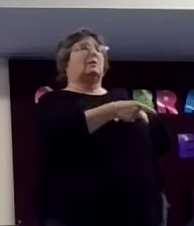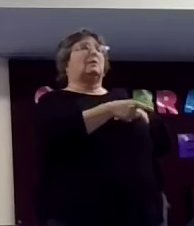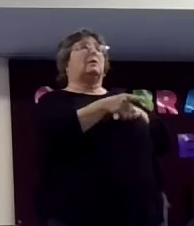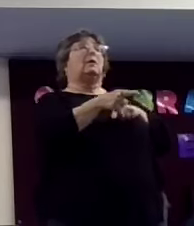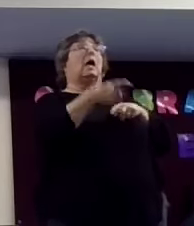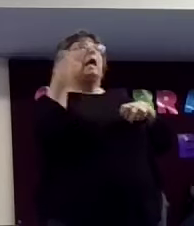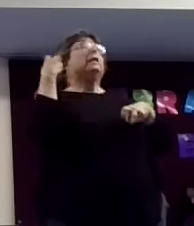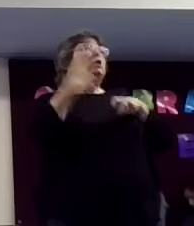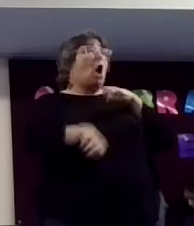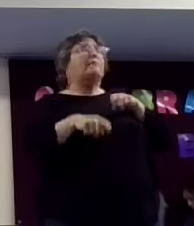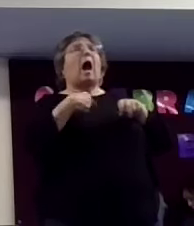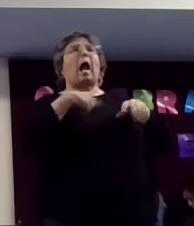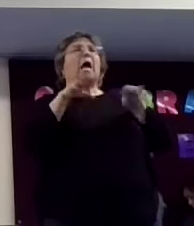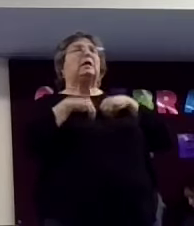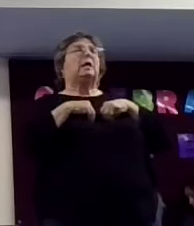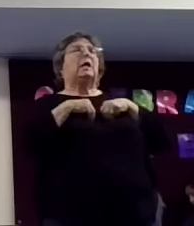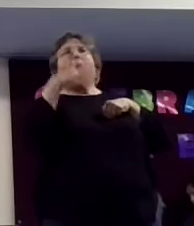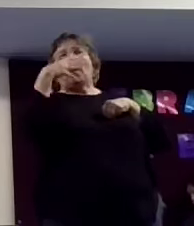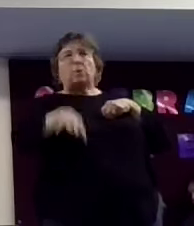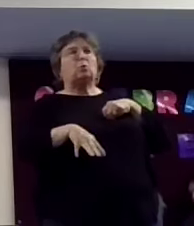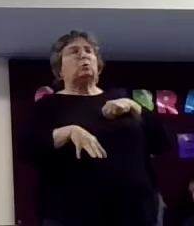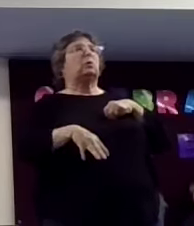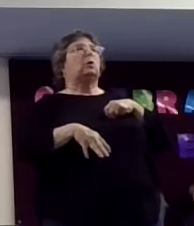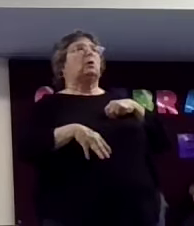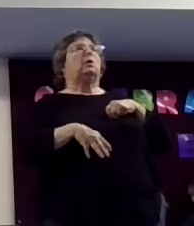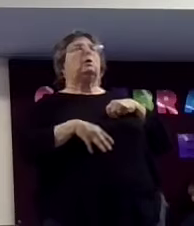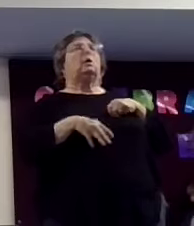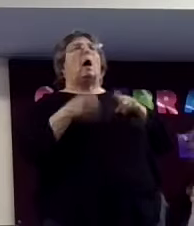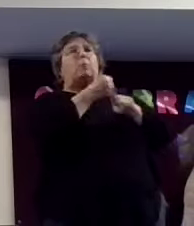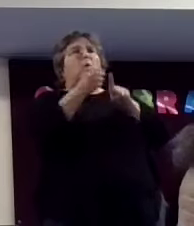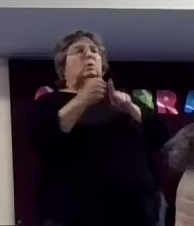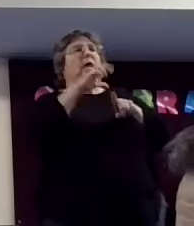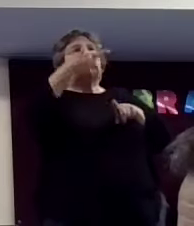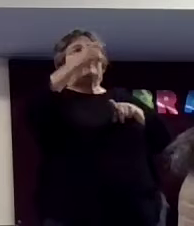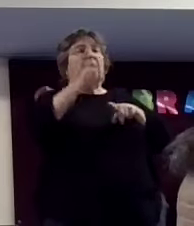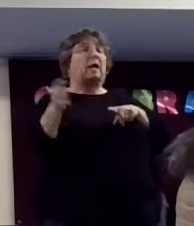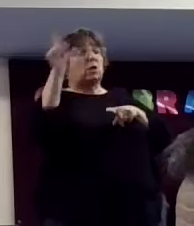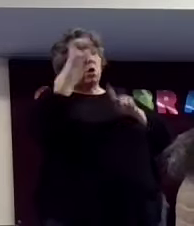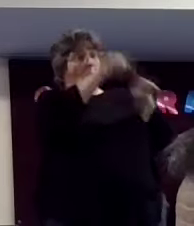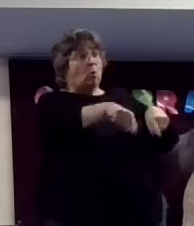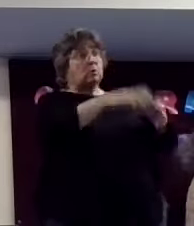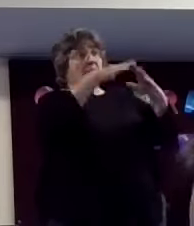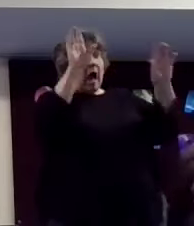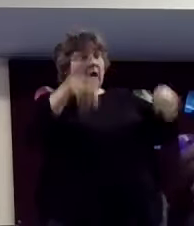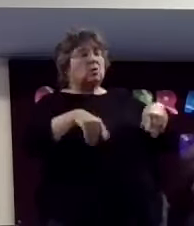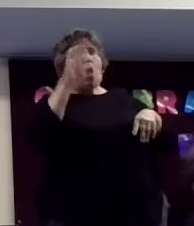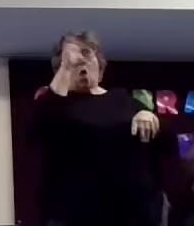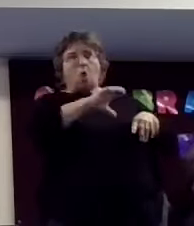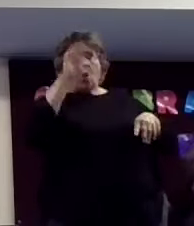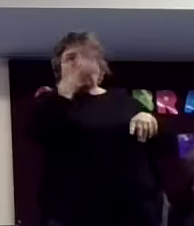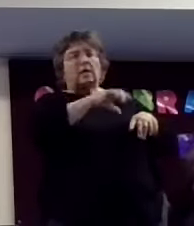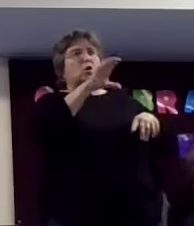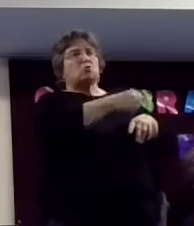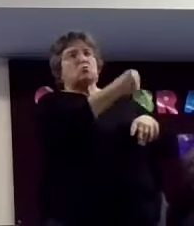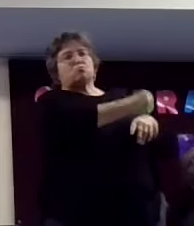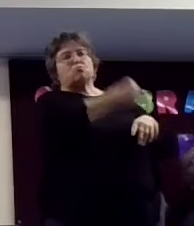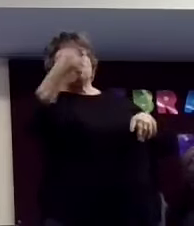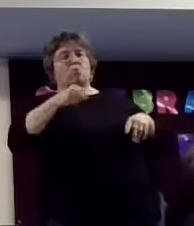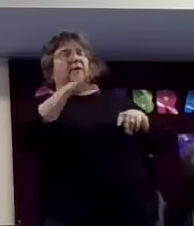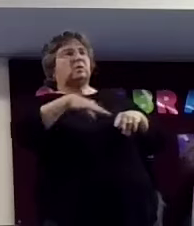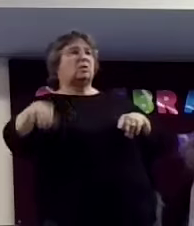take the tough ones. I take the abuse, neglect. I take the ones where CPS has come in and they're looking to remove